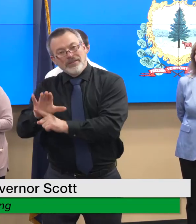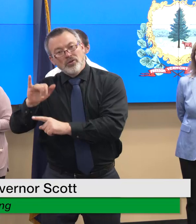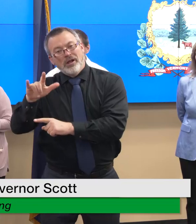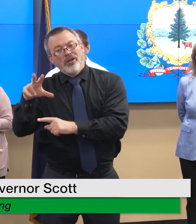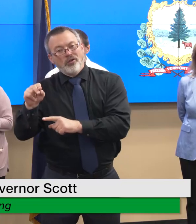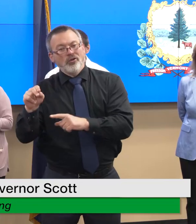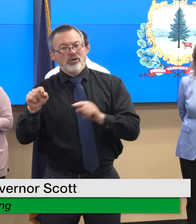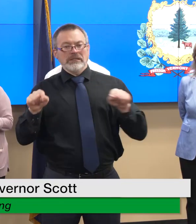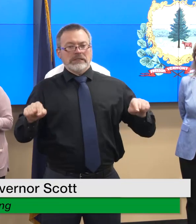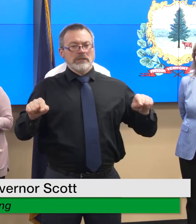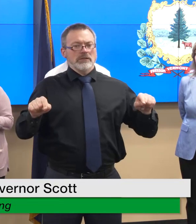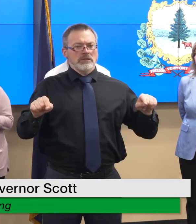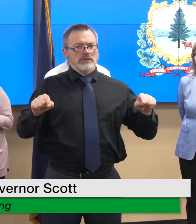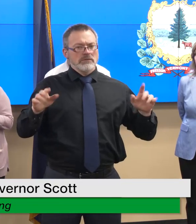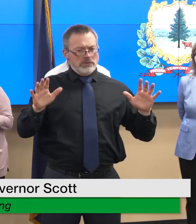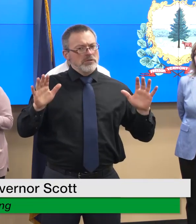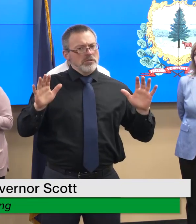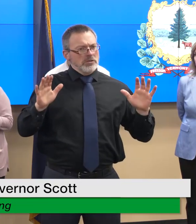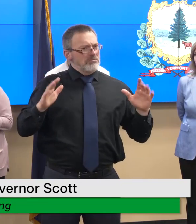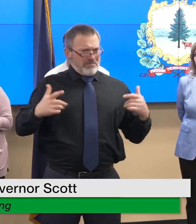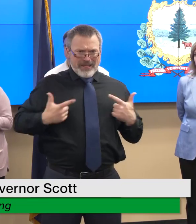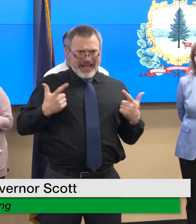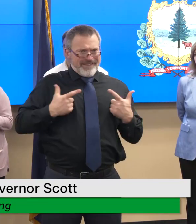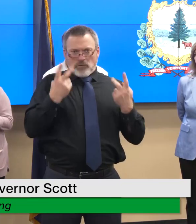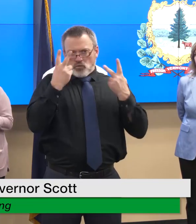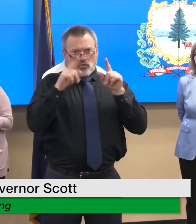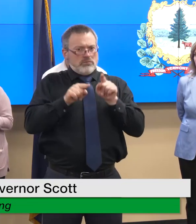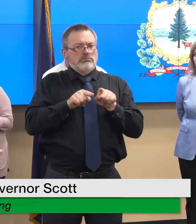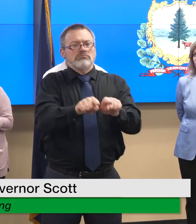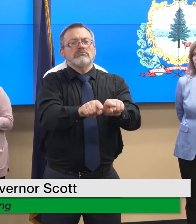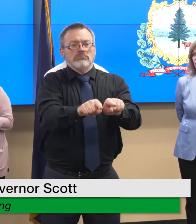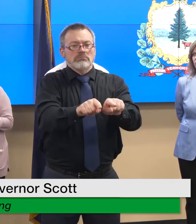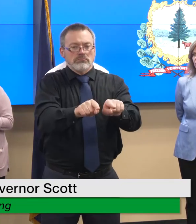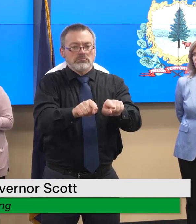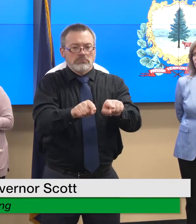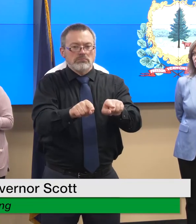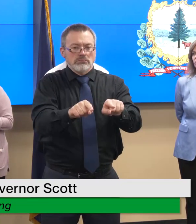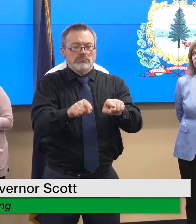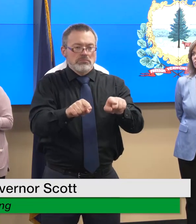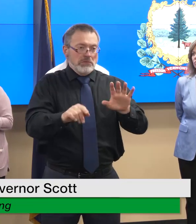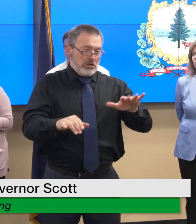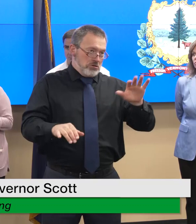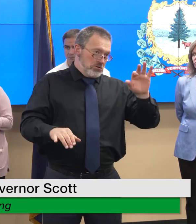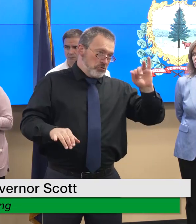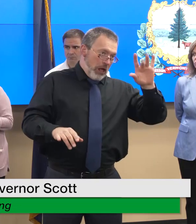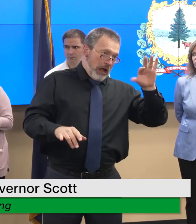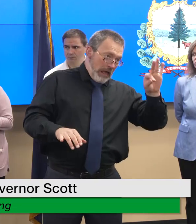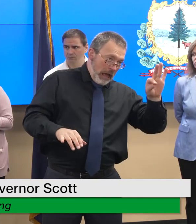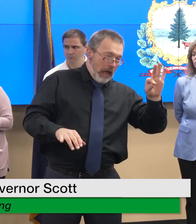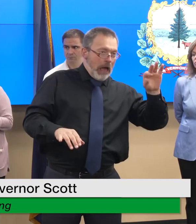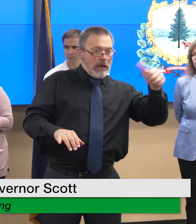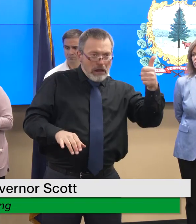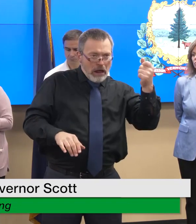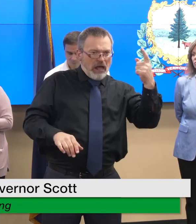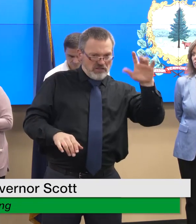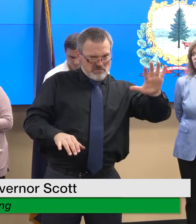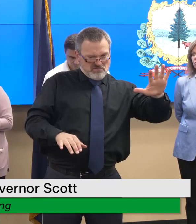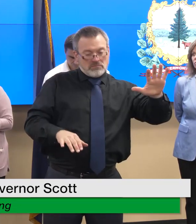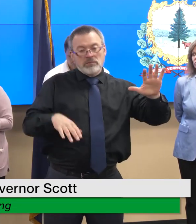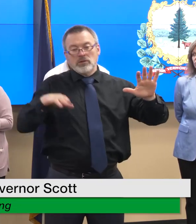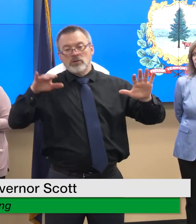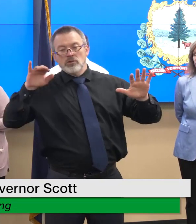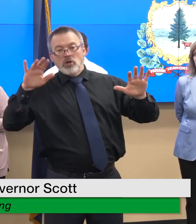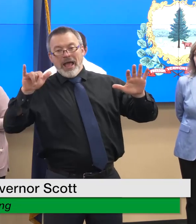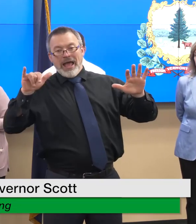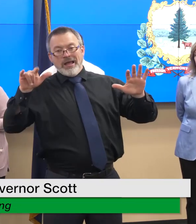You can still report damage from the July 9th, 10th, 11th, whichever day the damage happened to you event, or from the